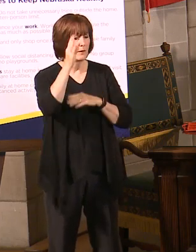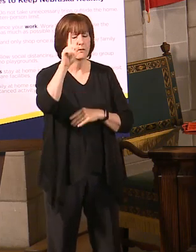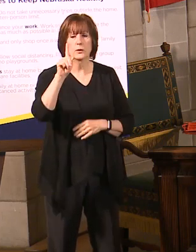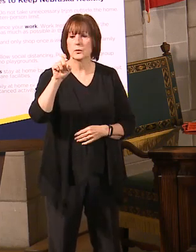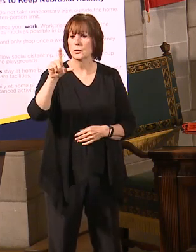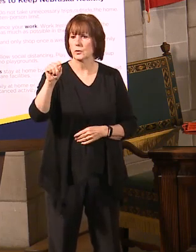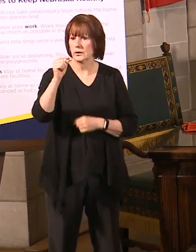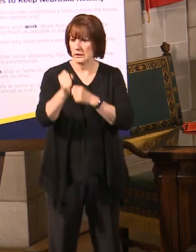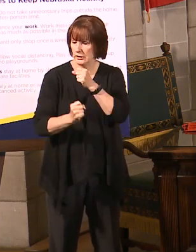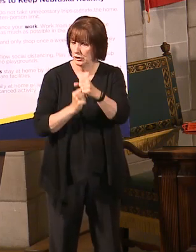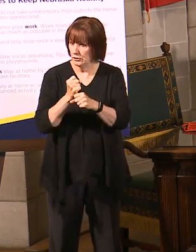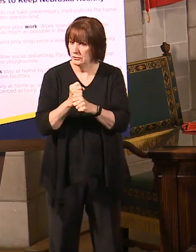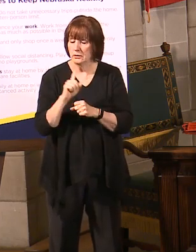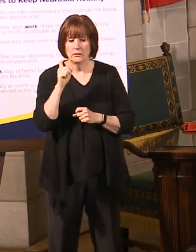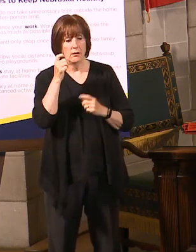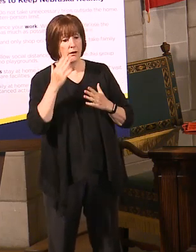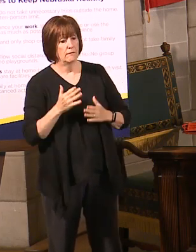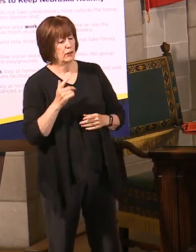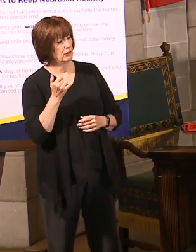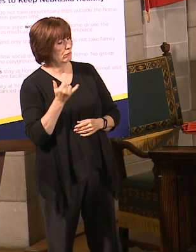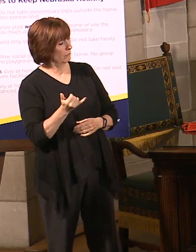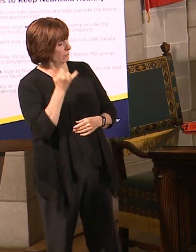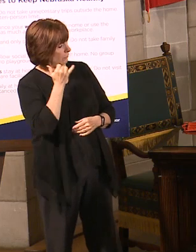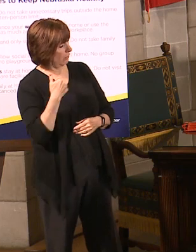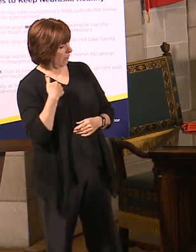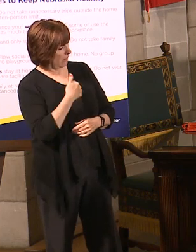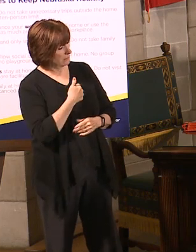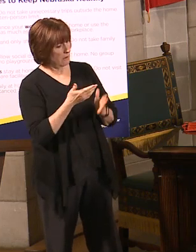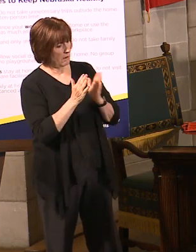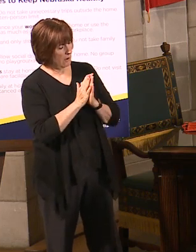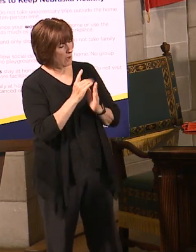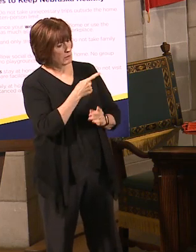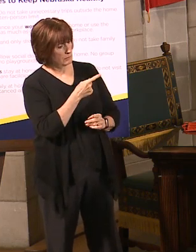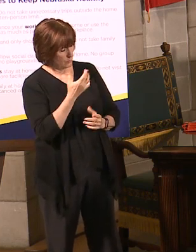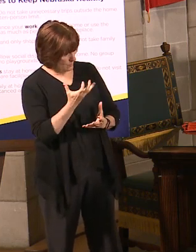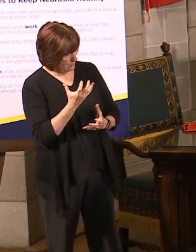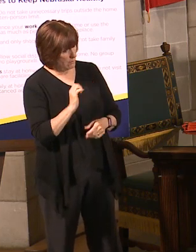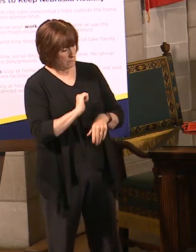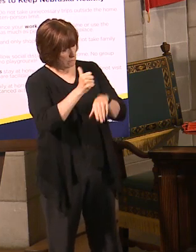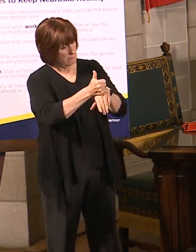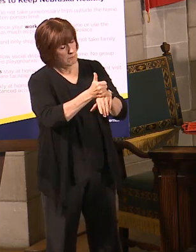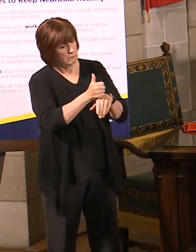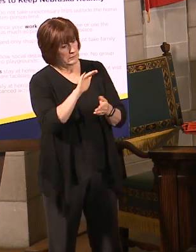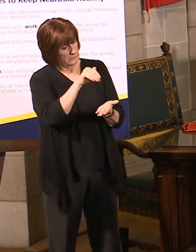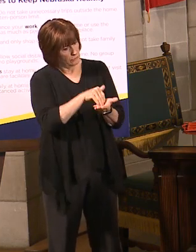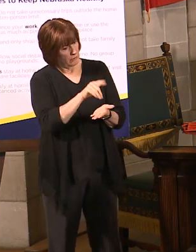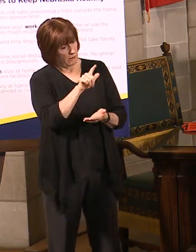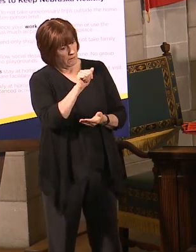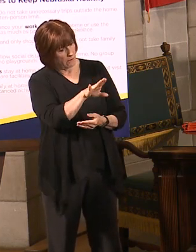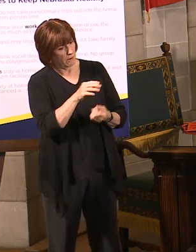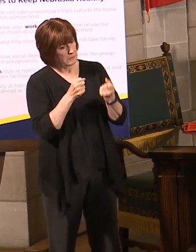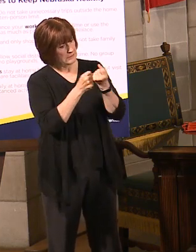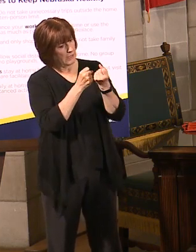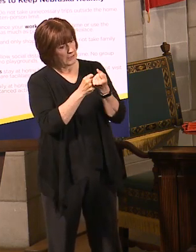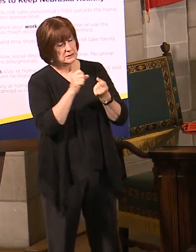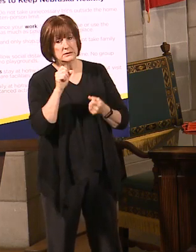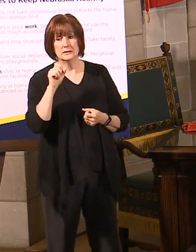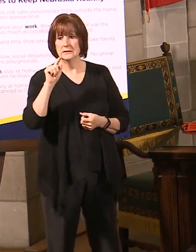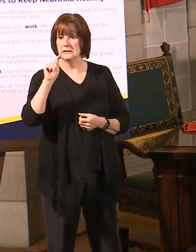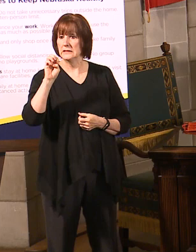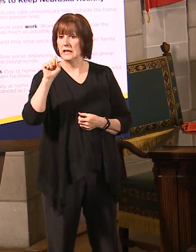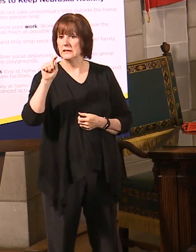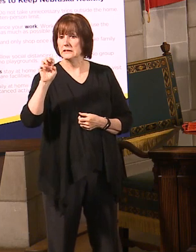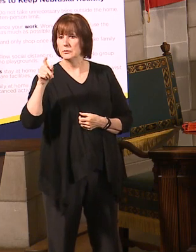years. So when the governor recently called and asked if we would be willing to stand up a central laboratory to support Test Nebraska,